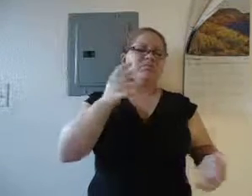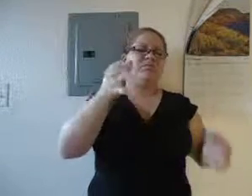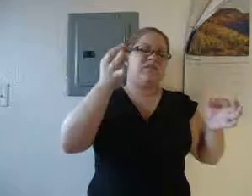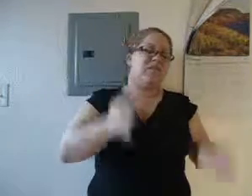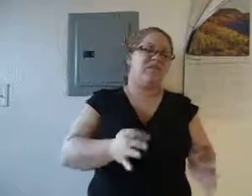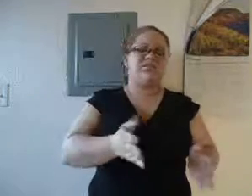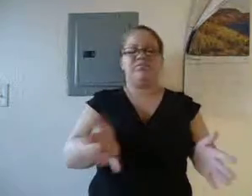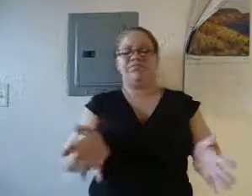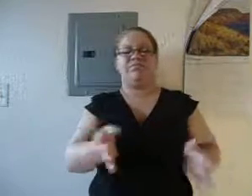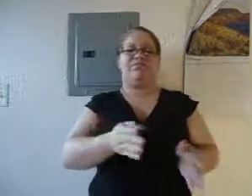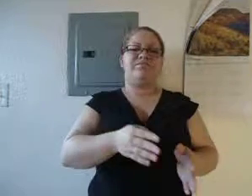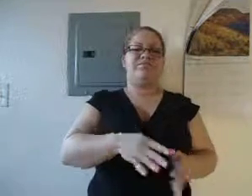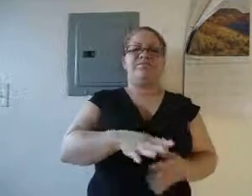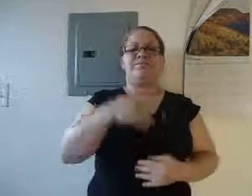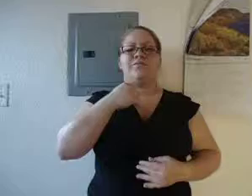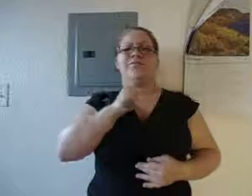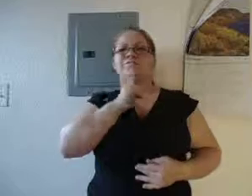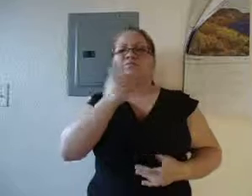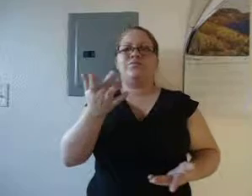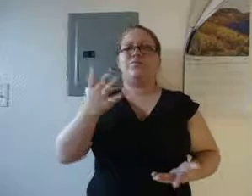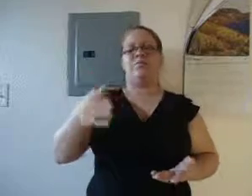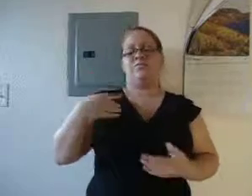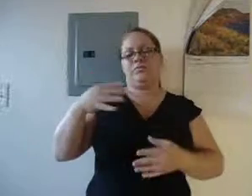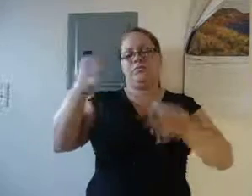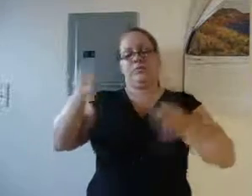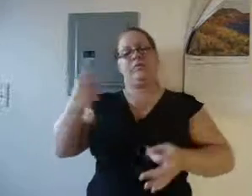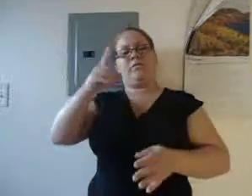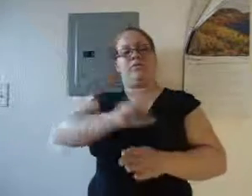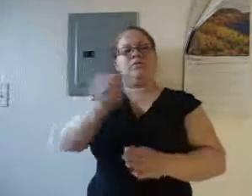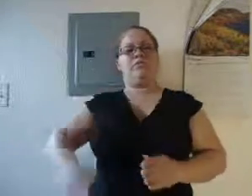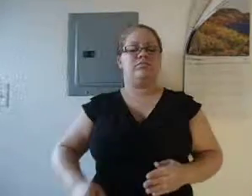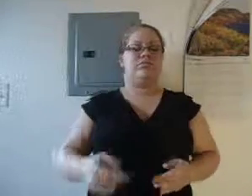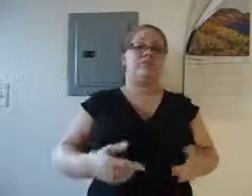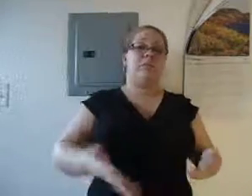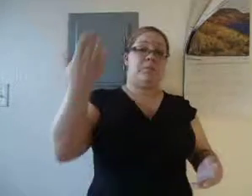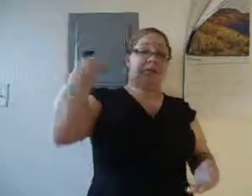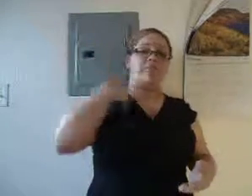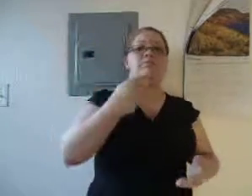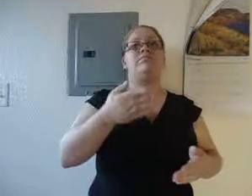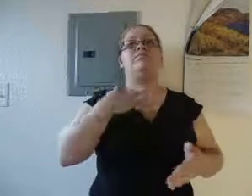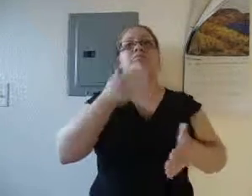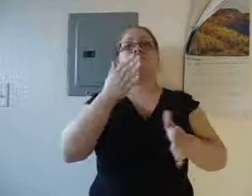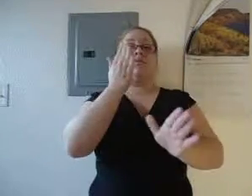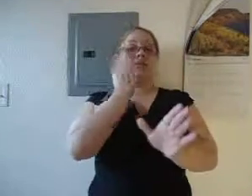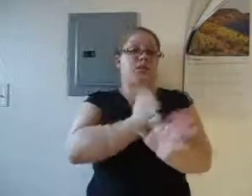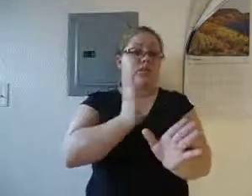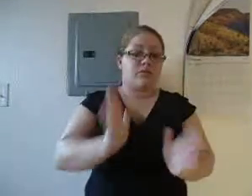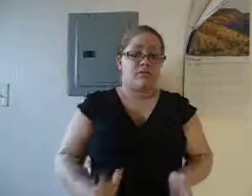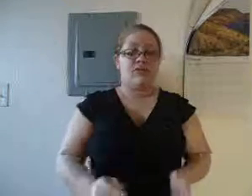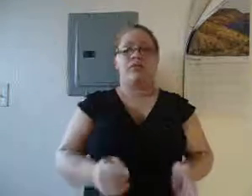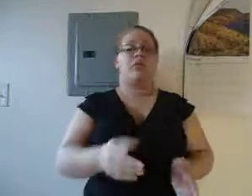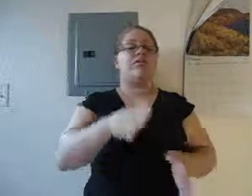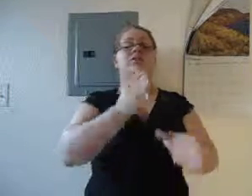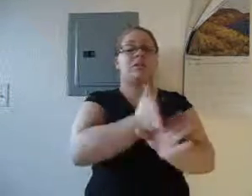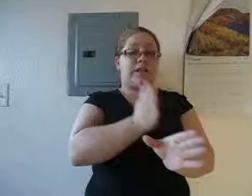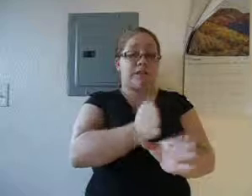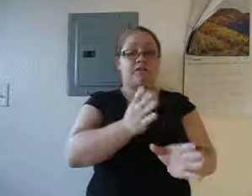done biology, sociology, psychology, literature, history, and I arranged my